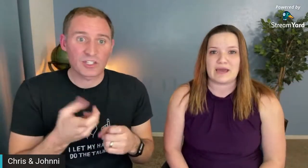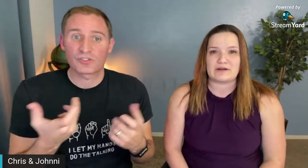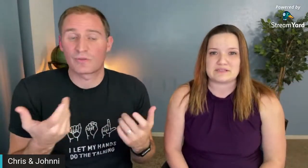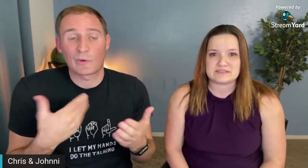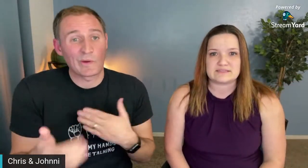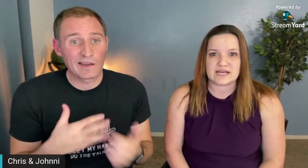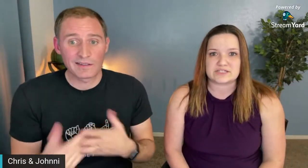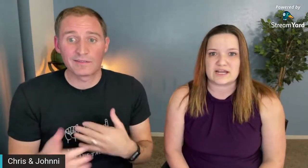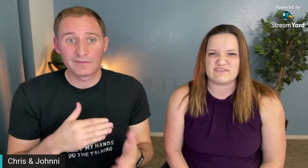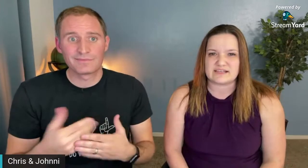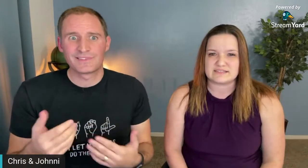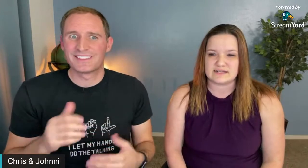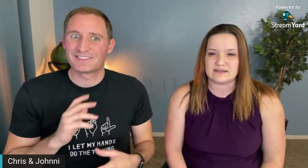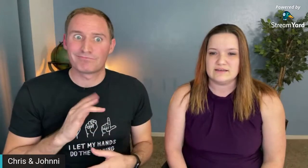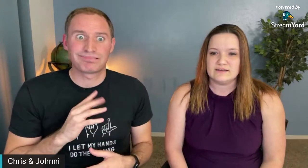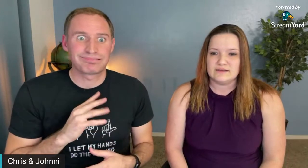pattern. It's actually kind of fascinating.